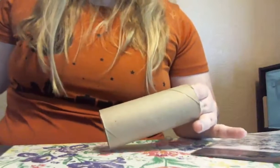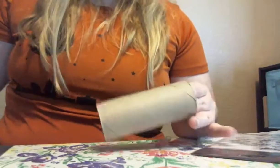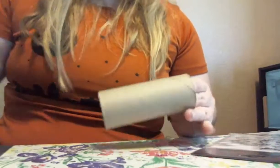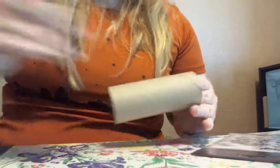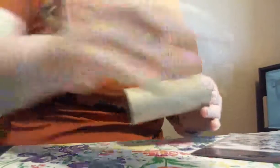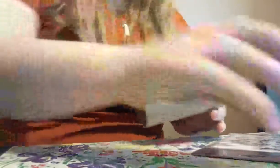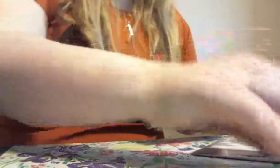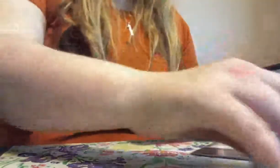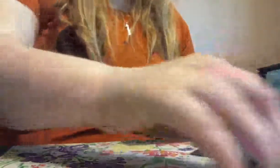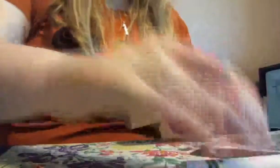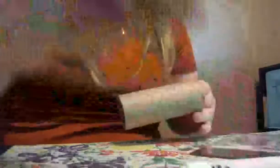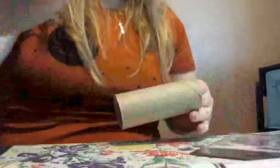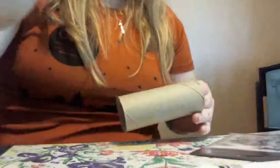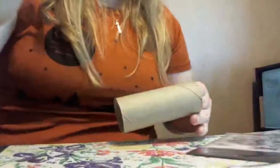marker.